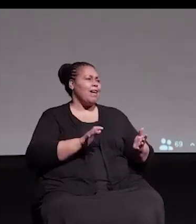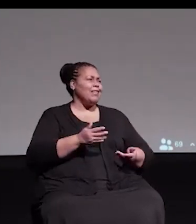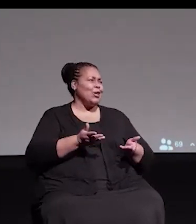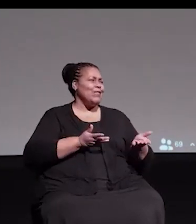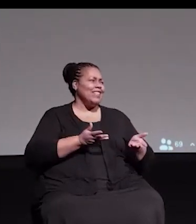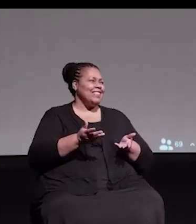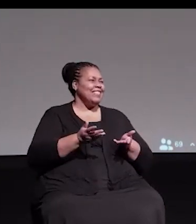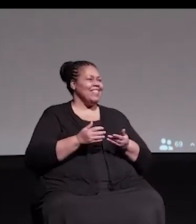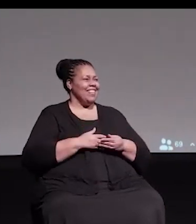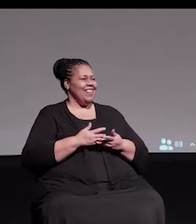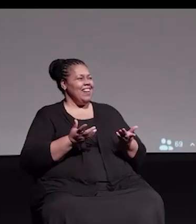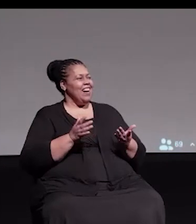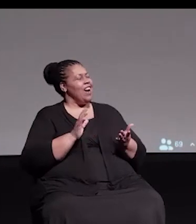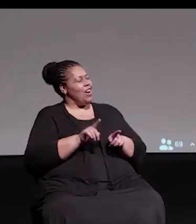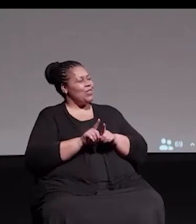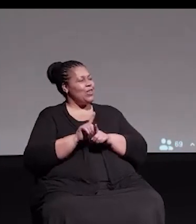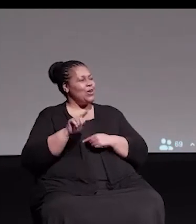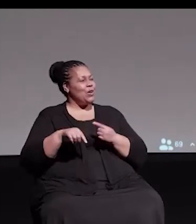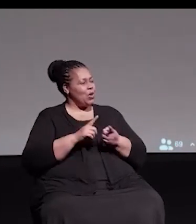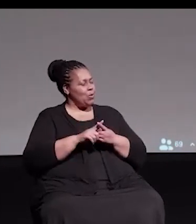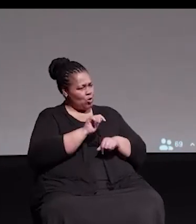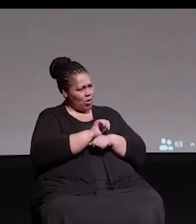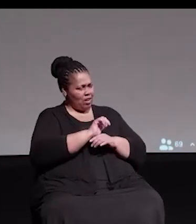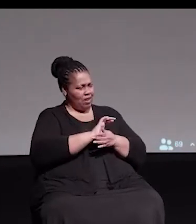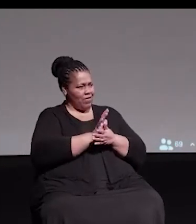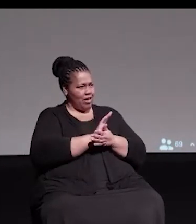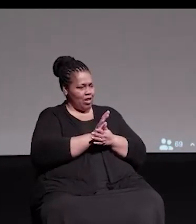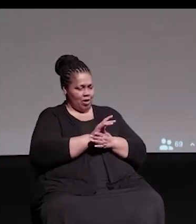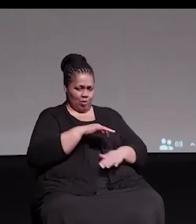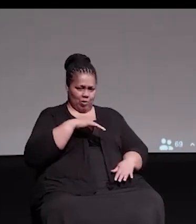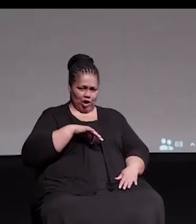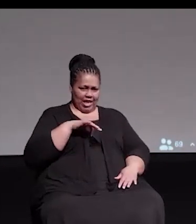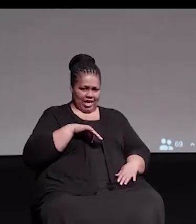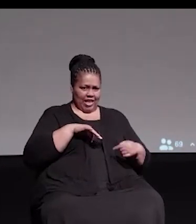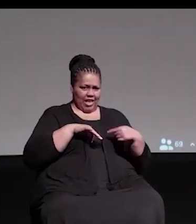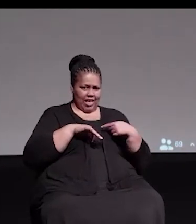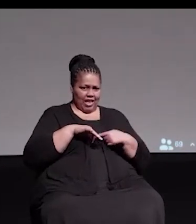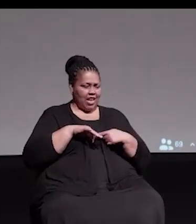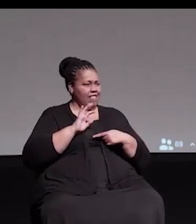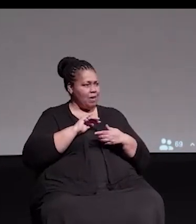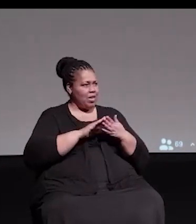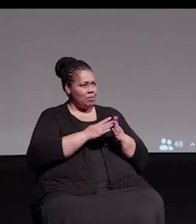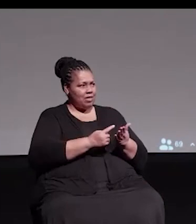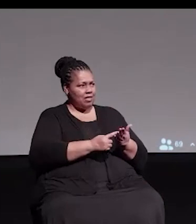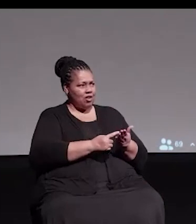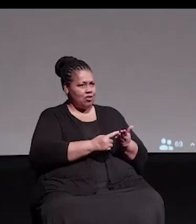But also there's a point in time when you're working on a film and like crediting is a discussion.